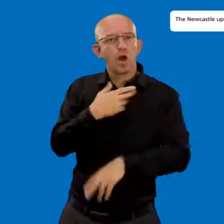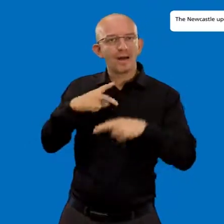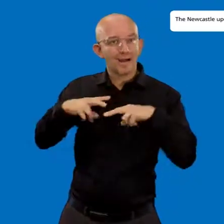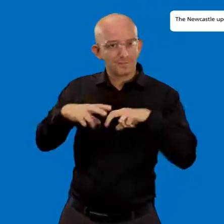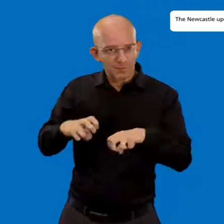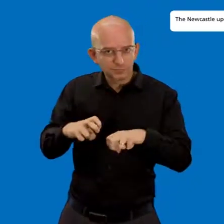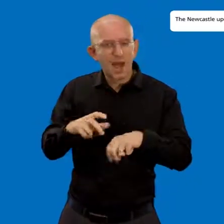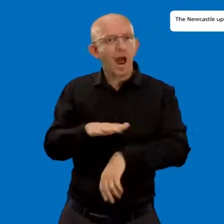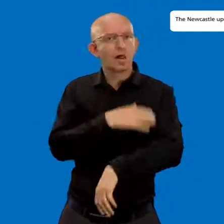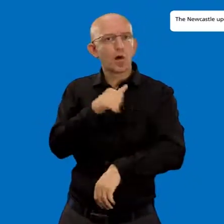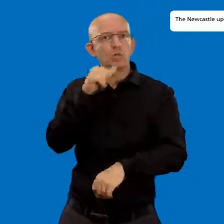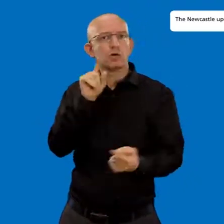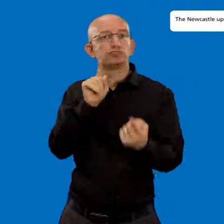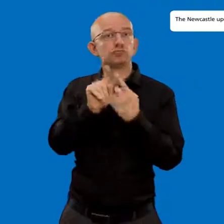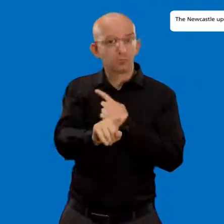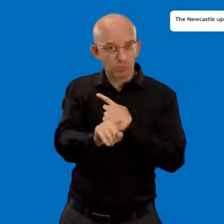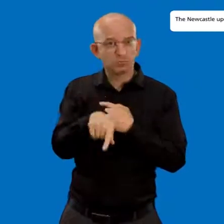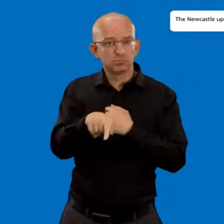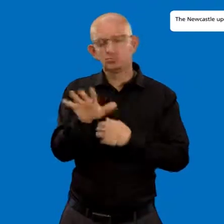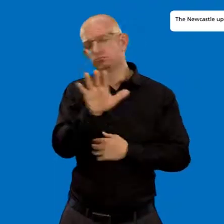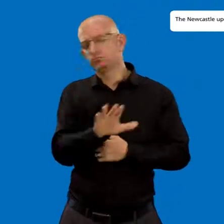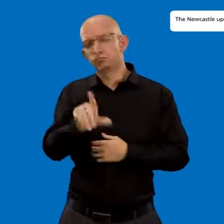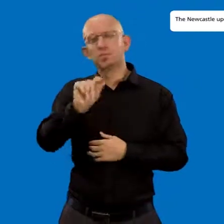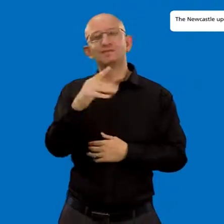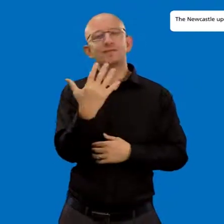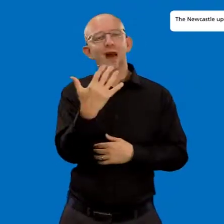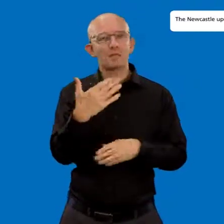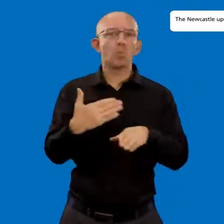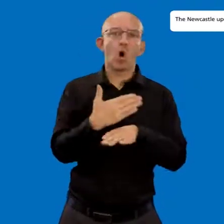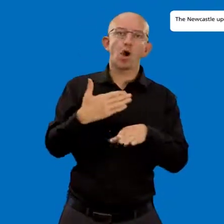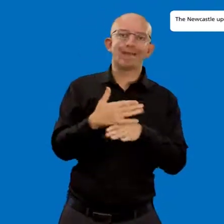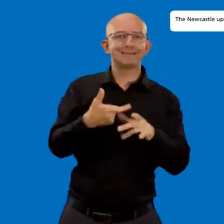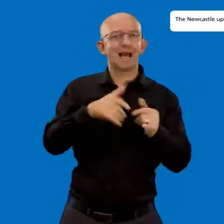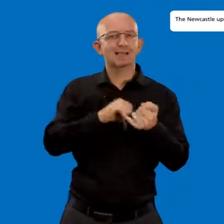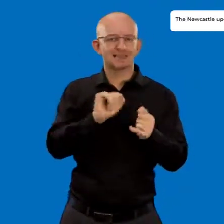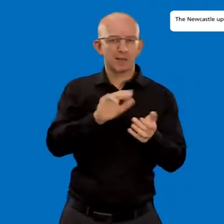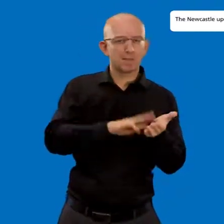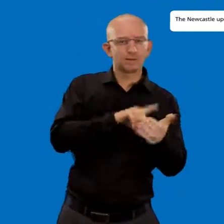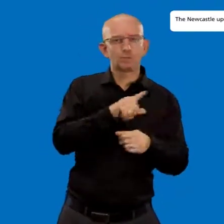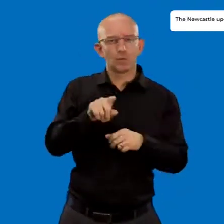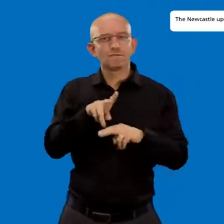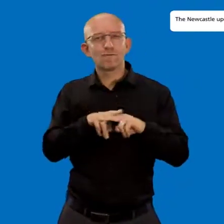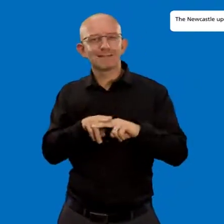and to respond to you. This will usually be 25 working days.